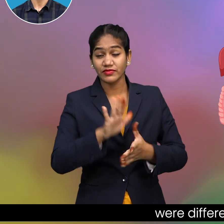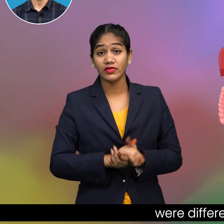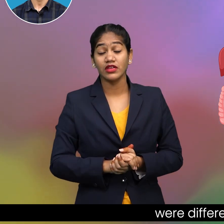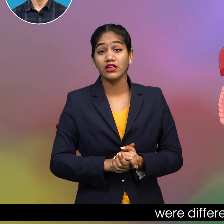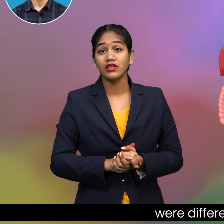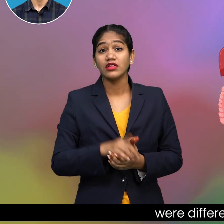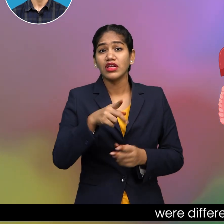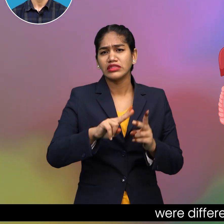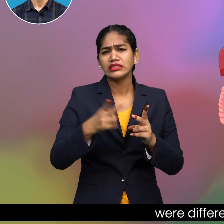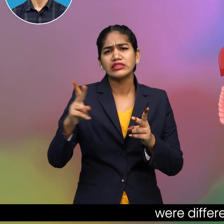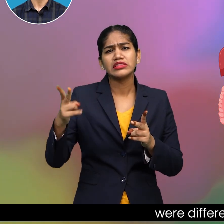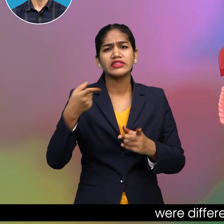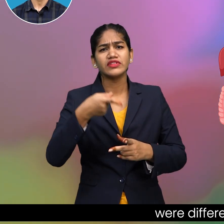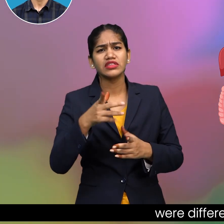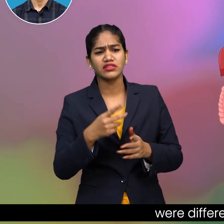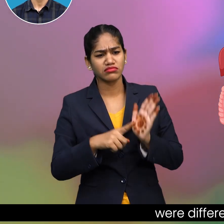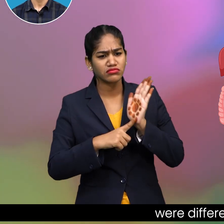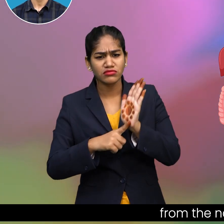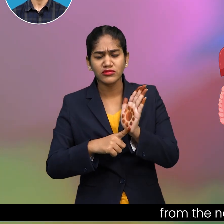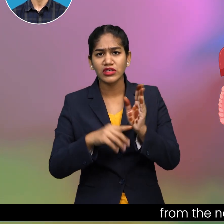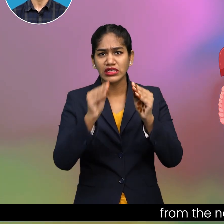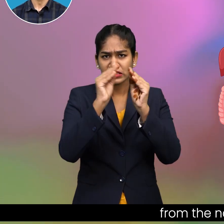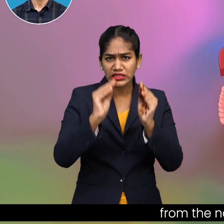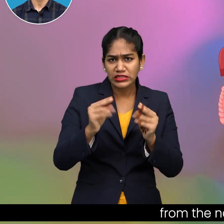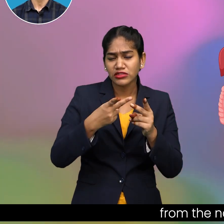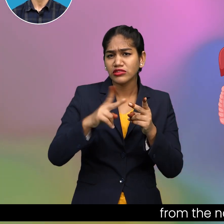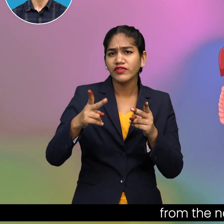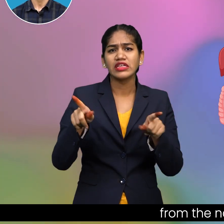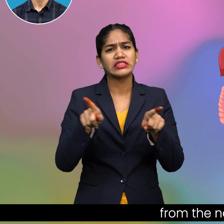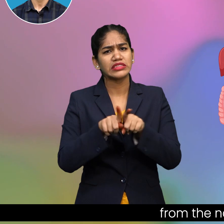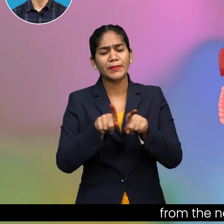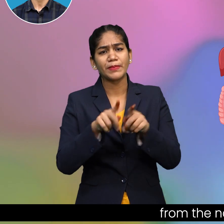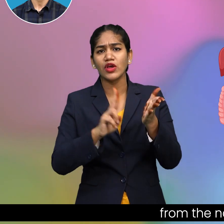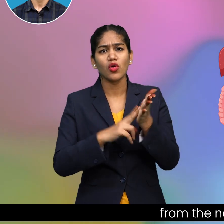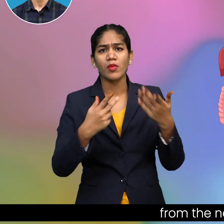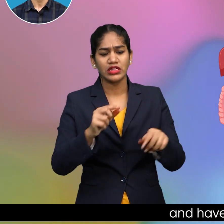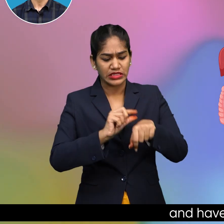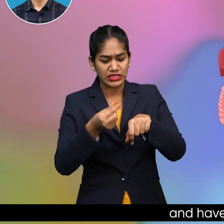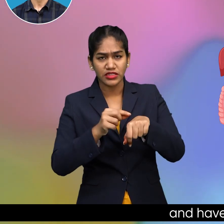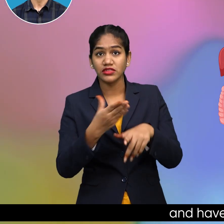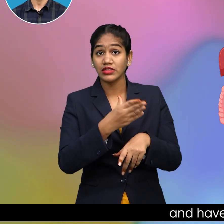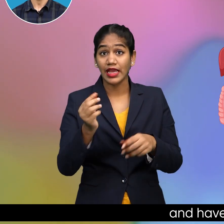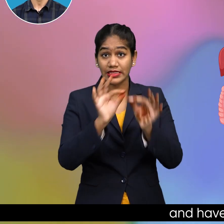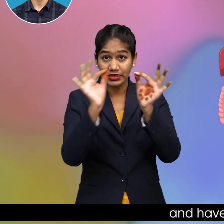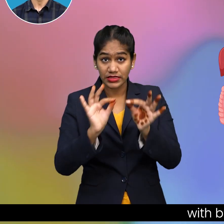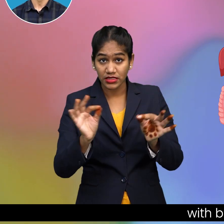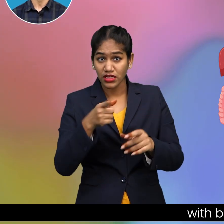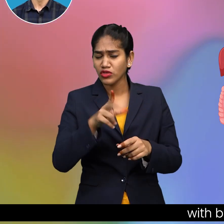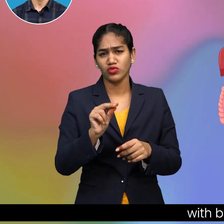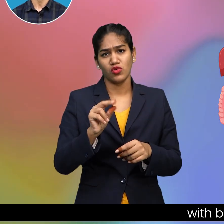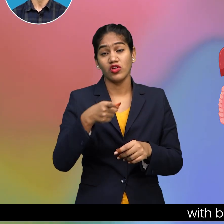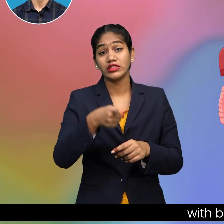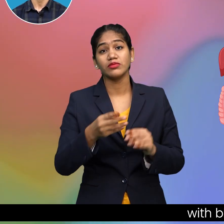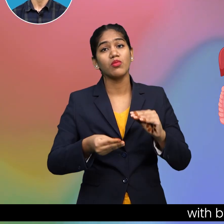were different in appearance from the normal tissue cells and have richly supplied with